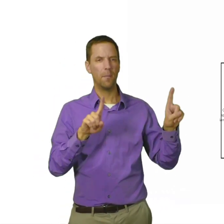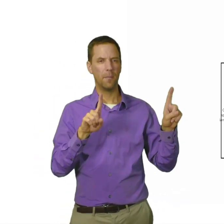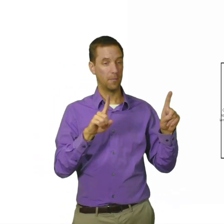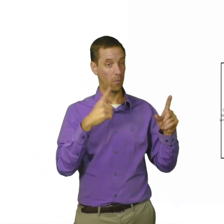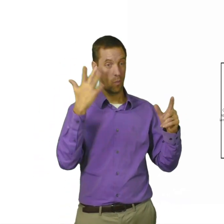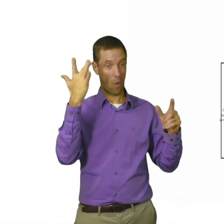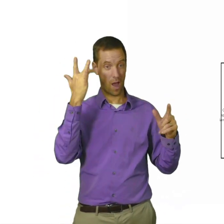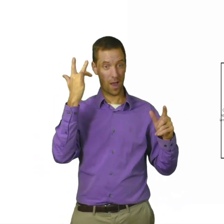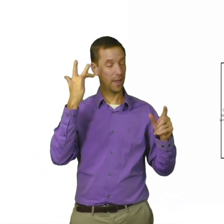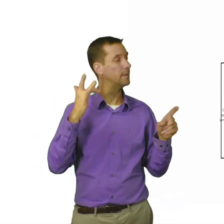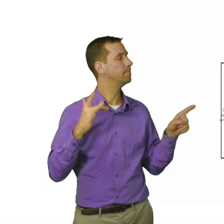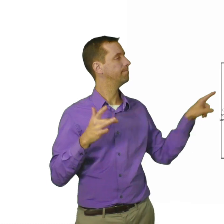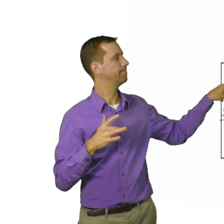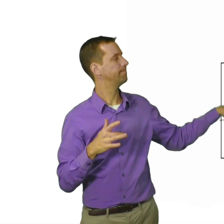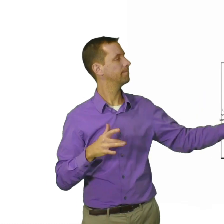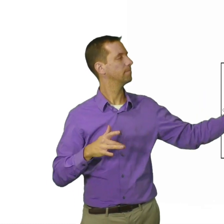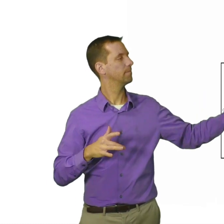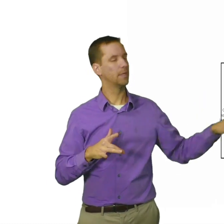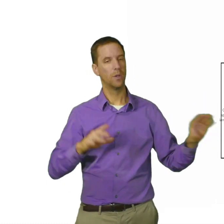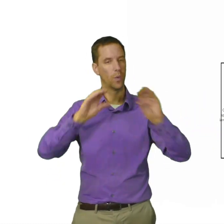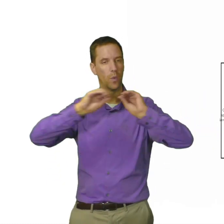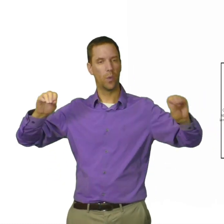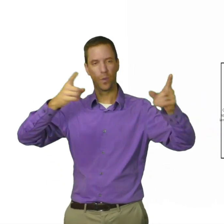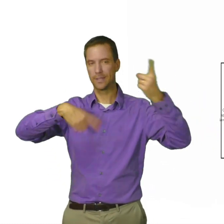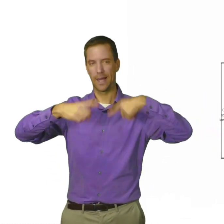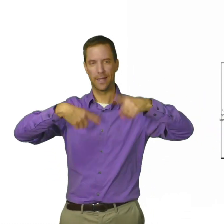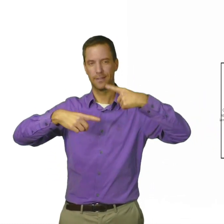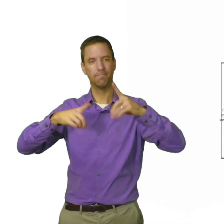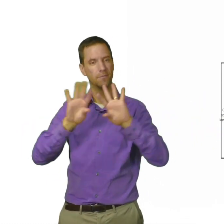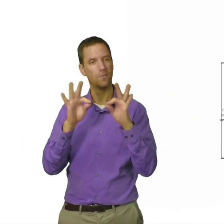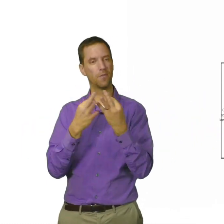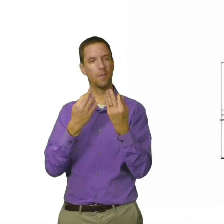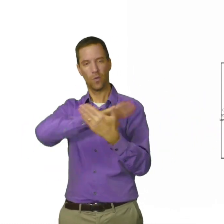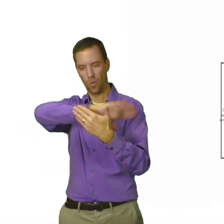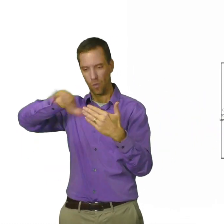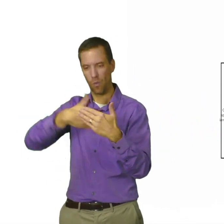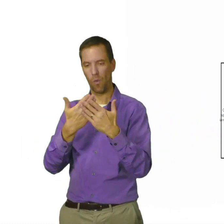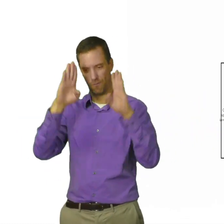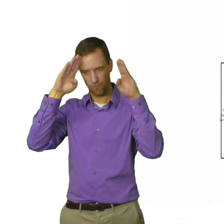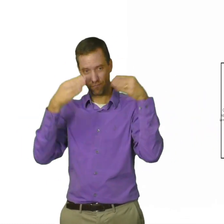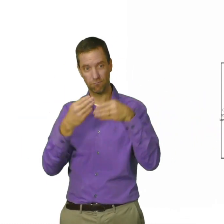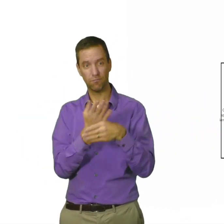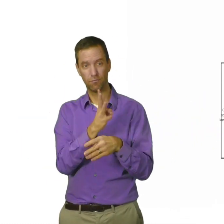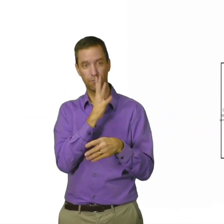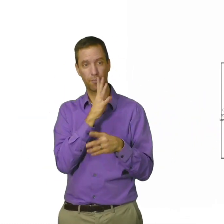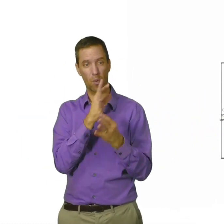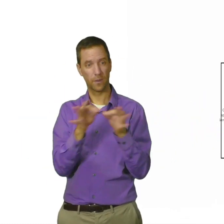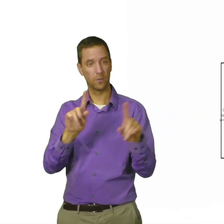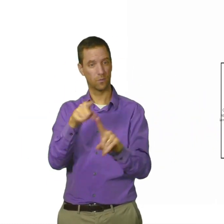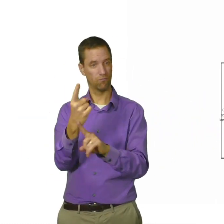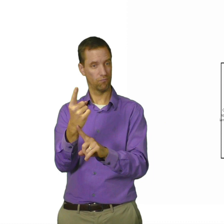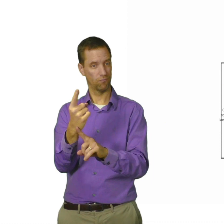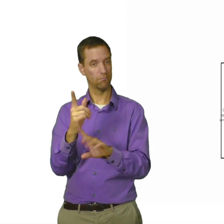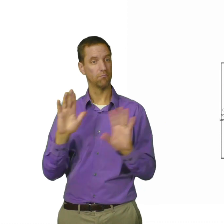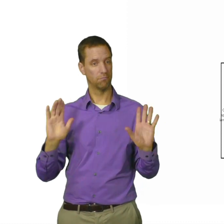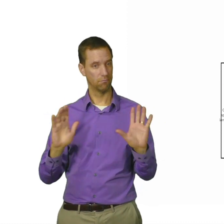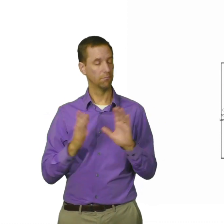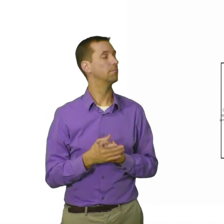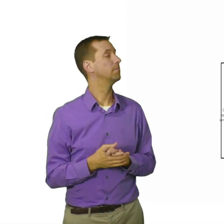LSL approach. Because for both of them, there is no kind of signing. All of the family is